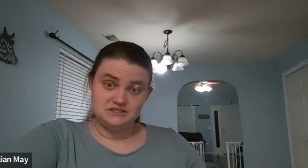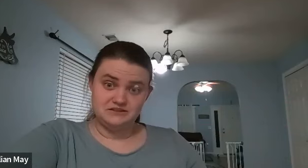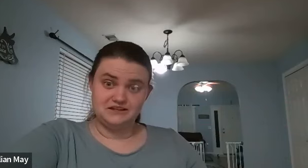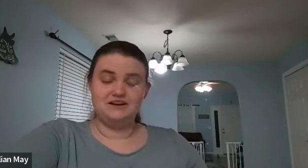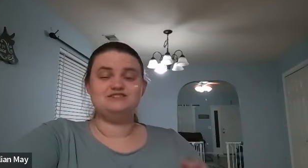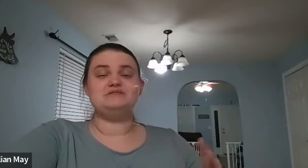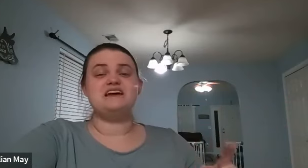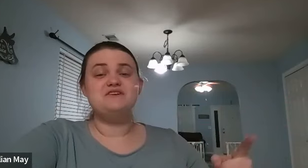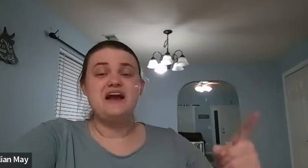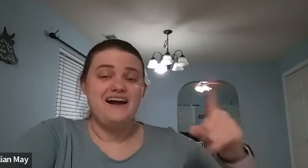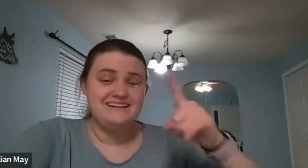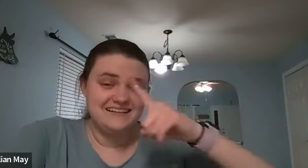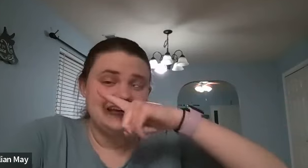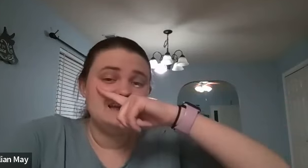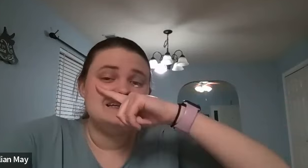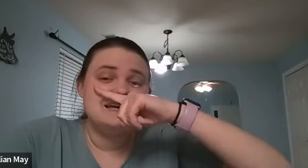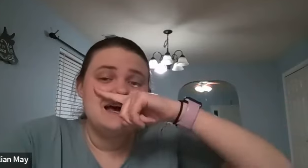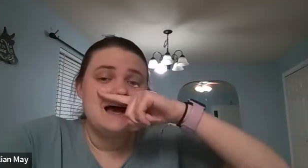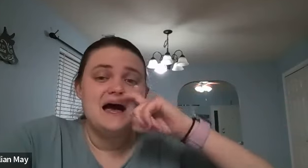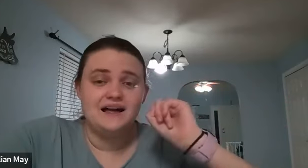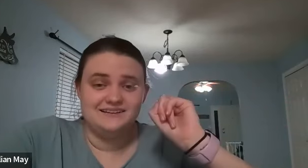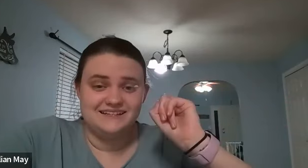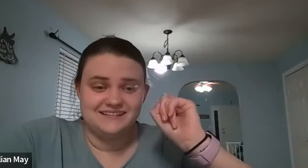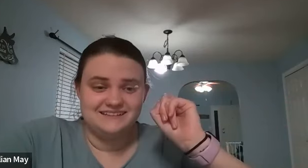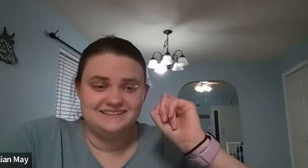looking dogs. So the sign for ugly is ugly.